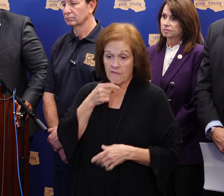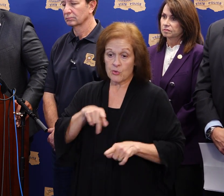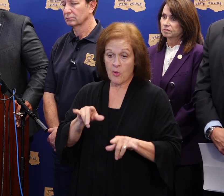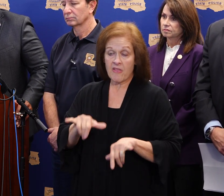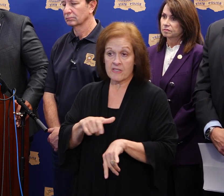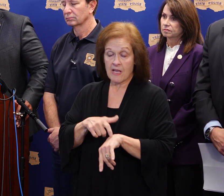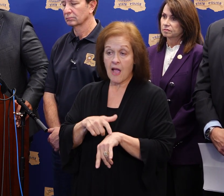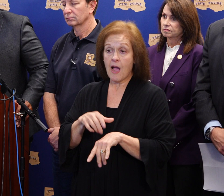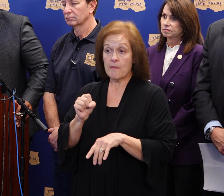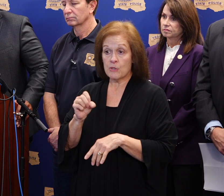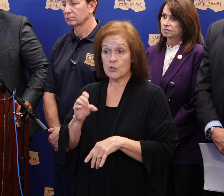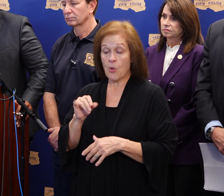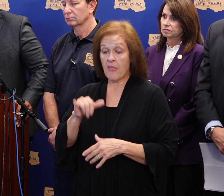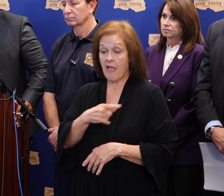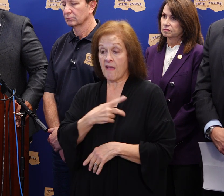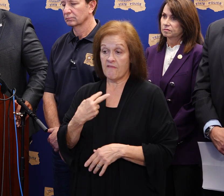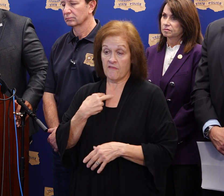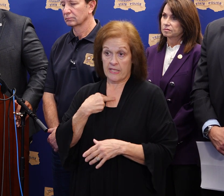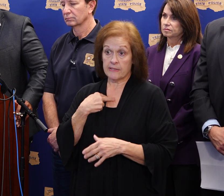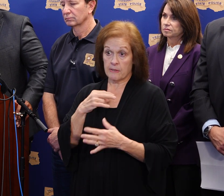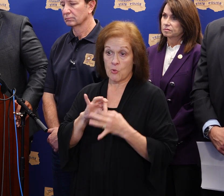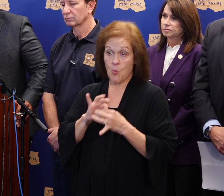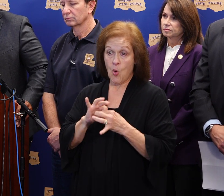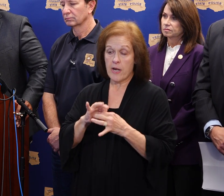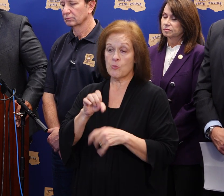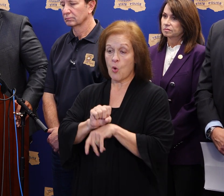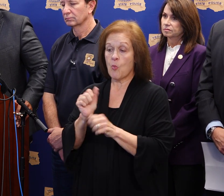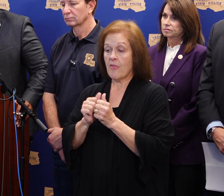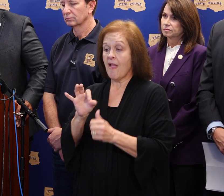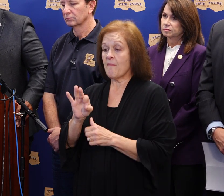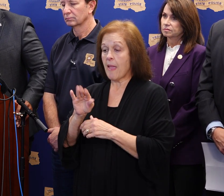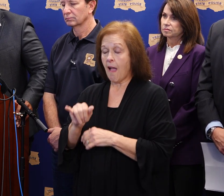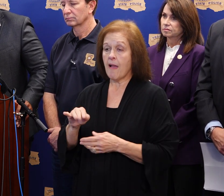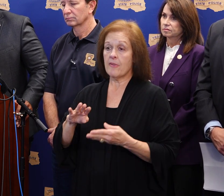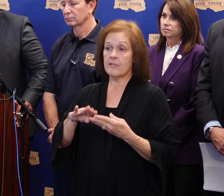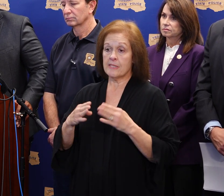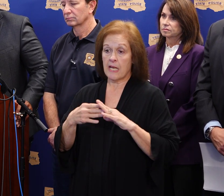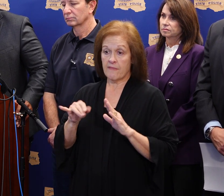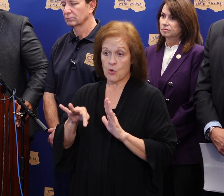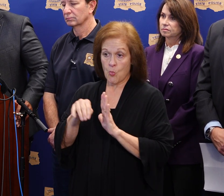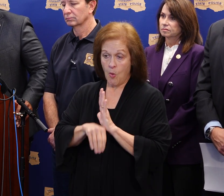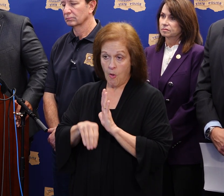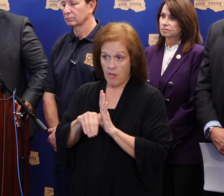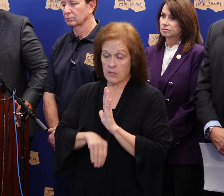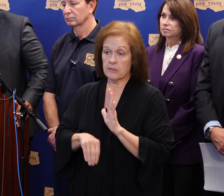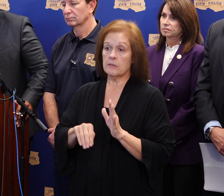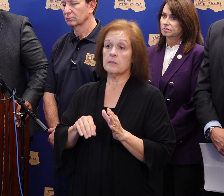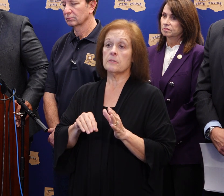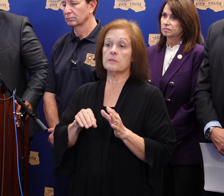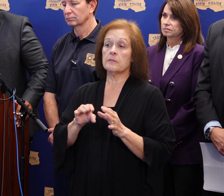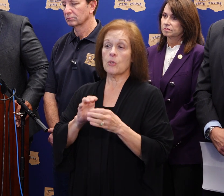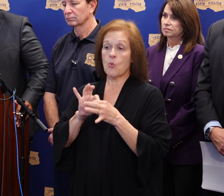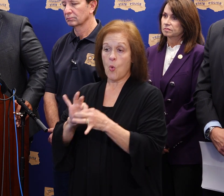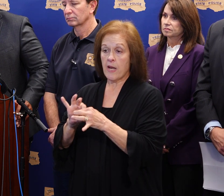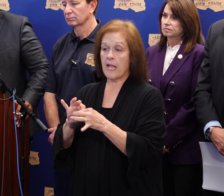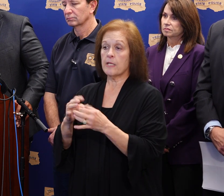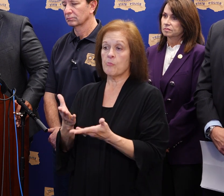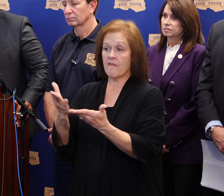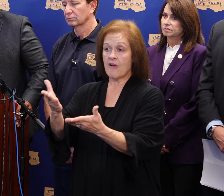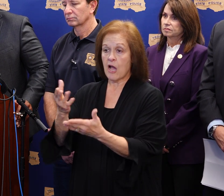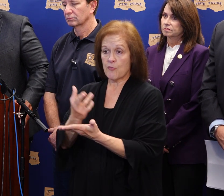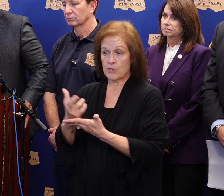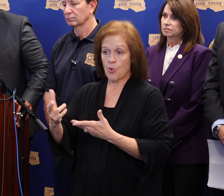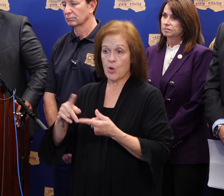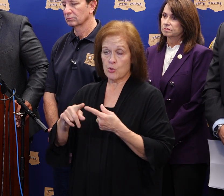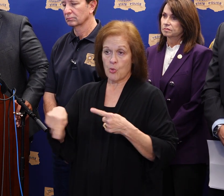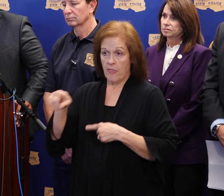So our victim witness coordinators are working with the FBI, the City of New Orleans coordinators to provide resources